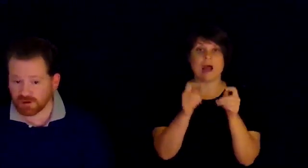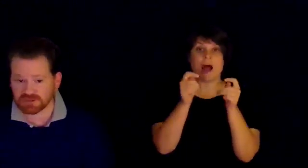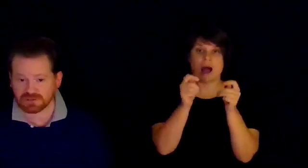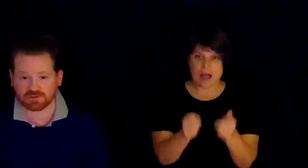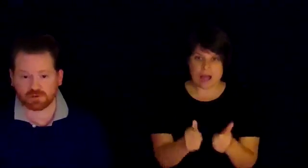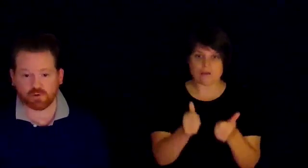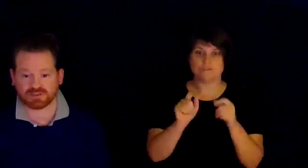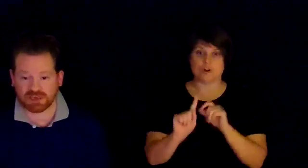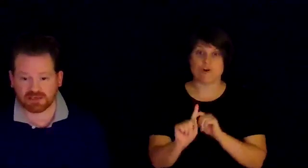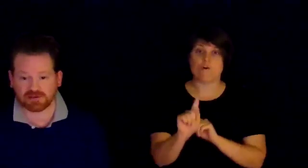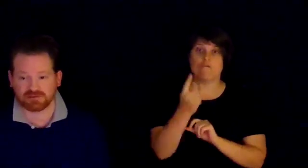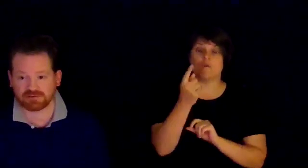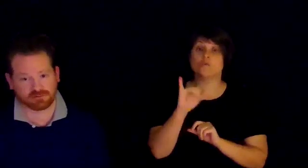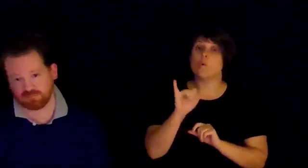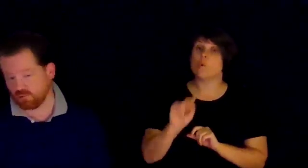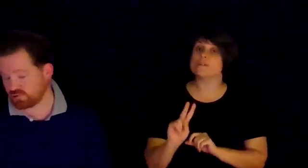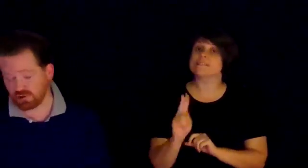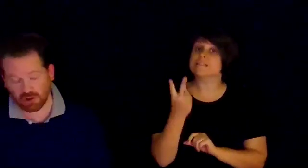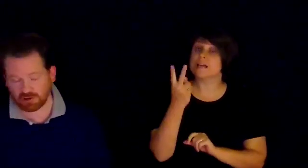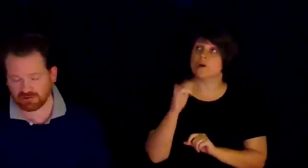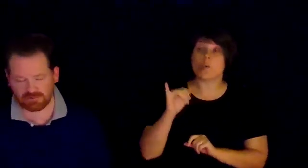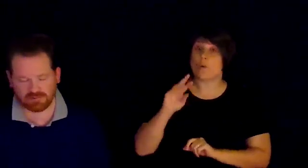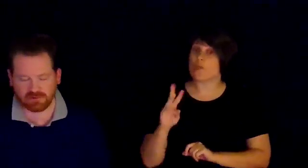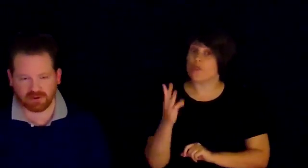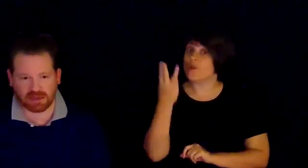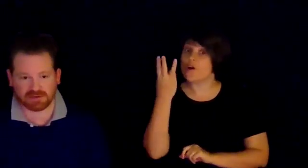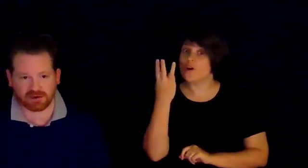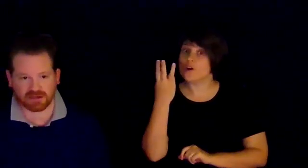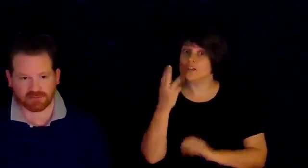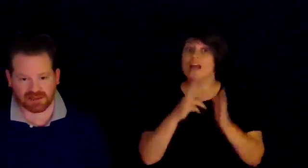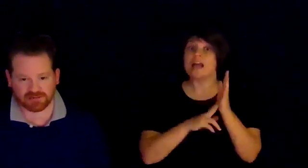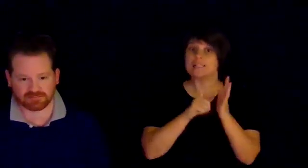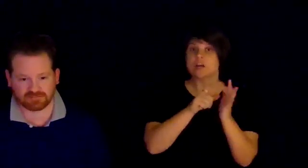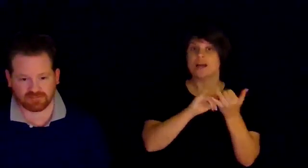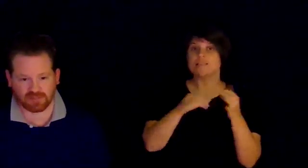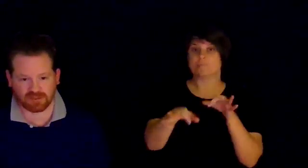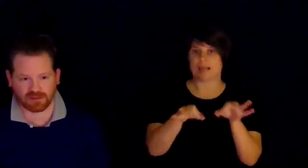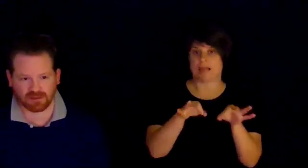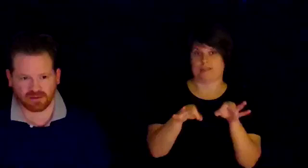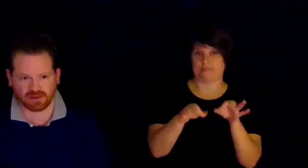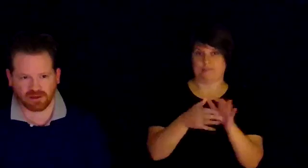your first or second or third NDIS plan.